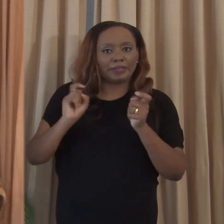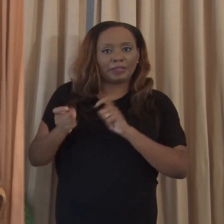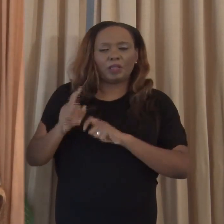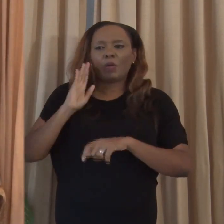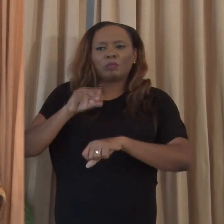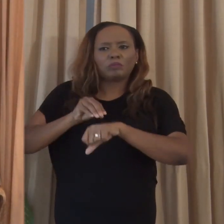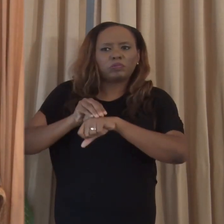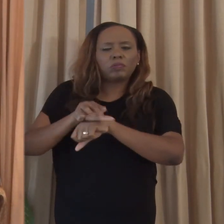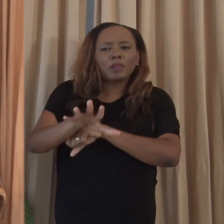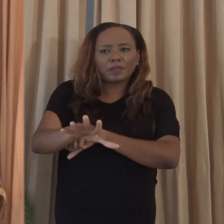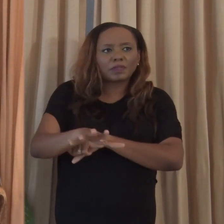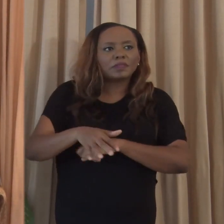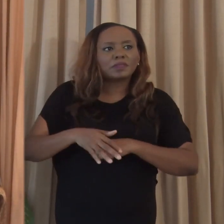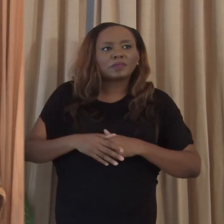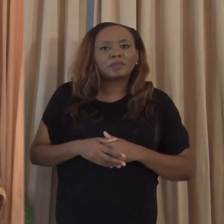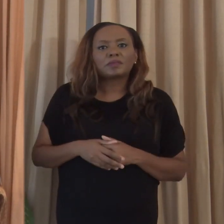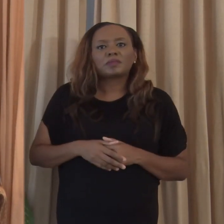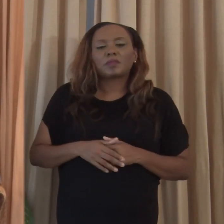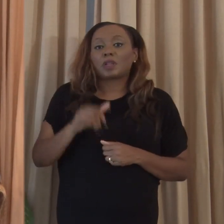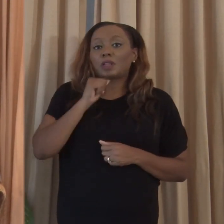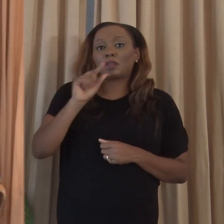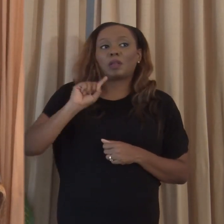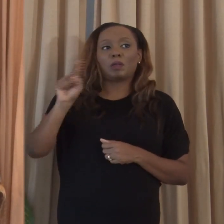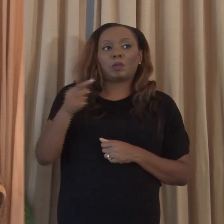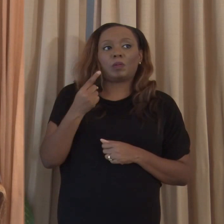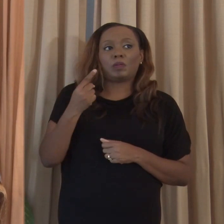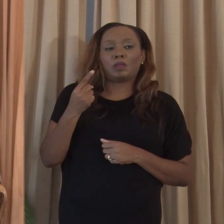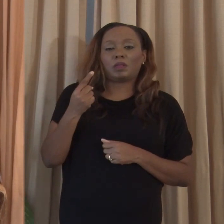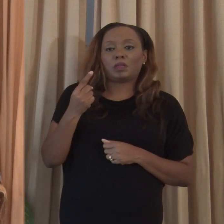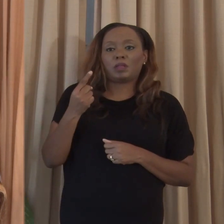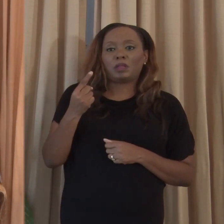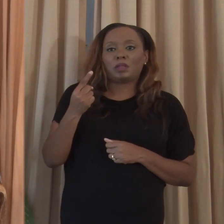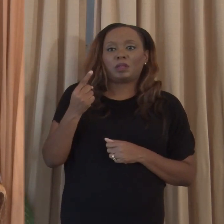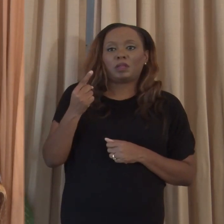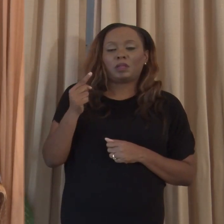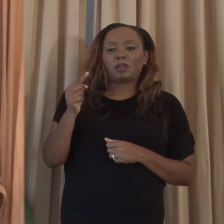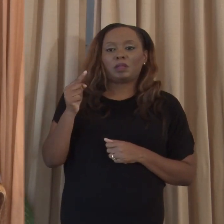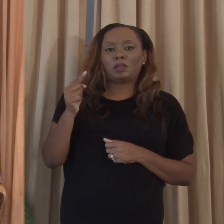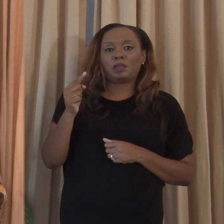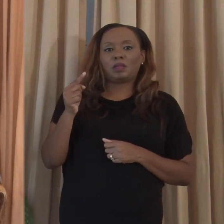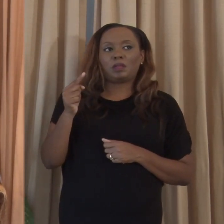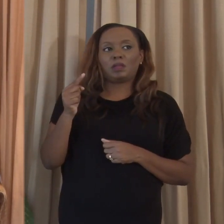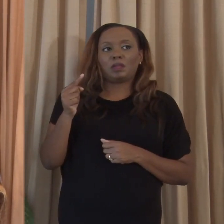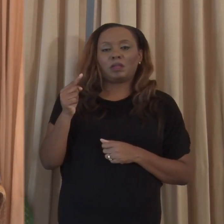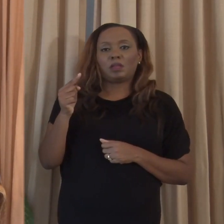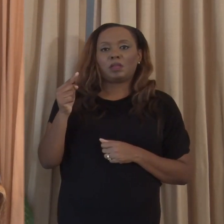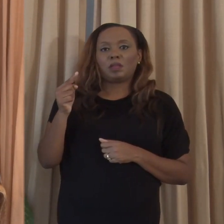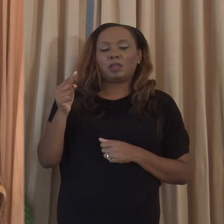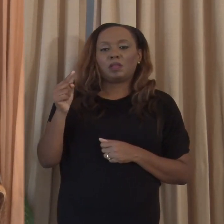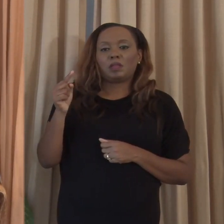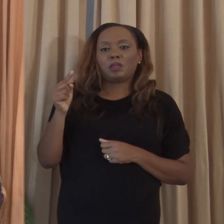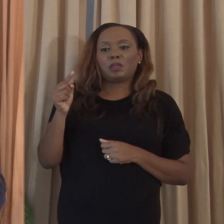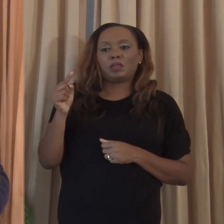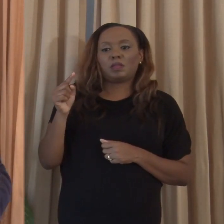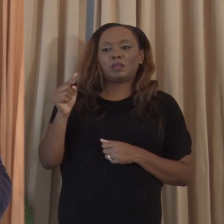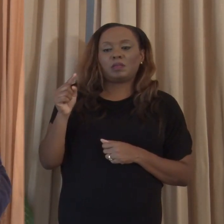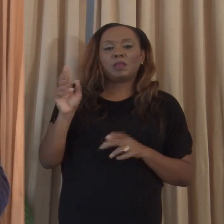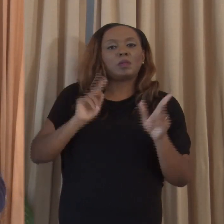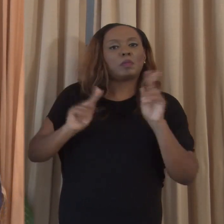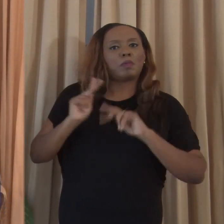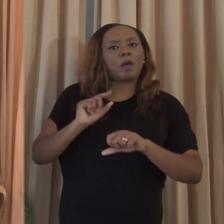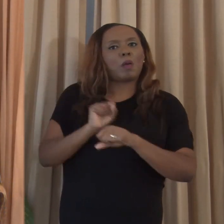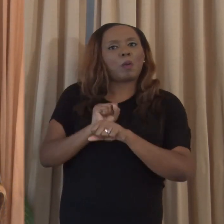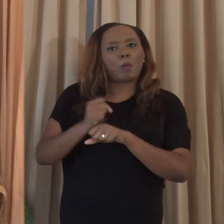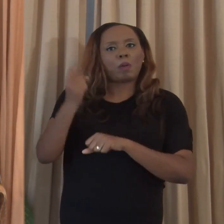airport. Not only Guy Inc. Guy Inc. is about 500 people. Between concessionaires and ground handlers and everything